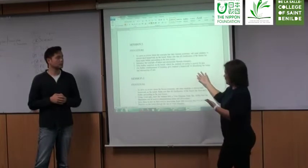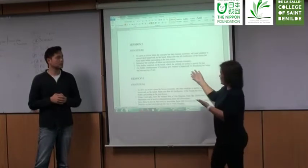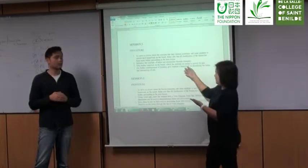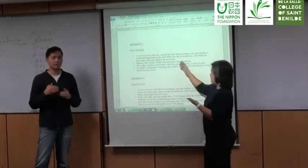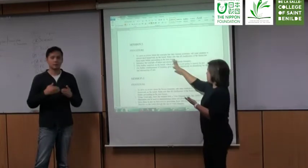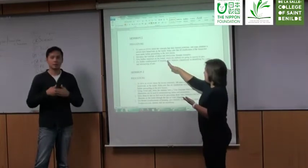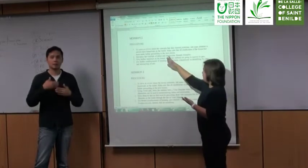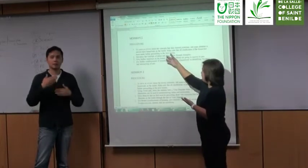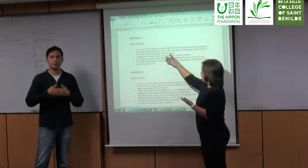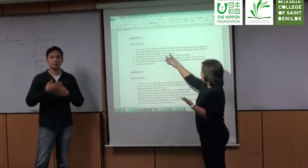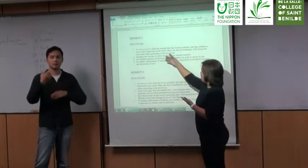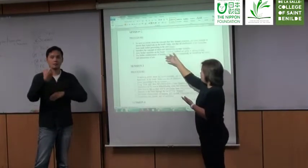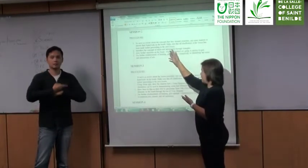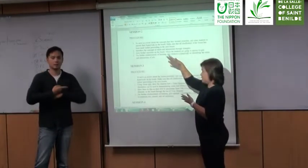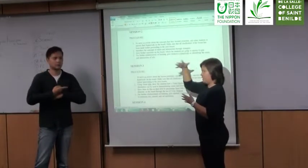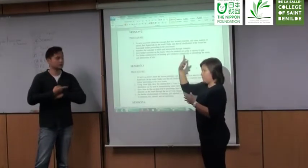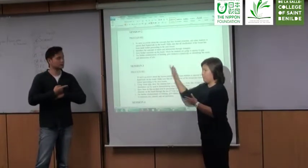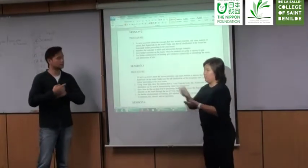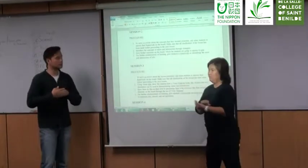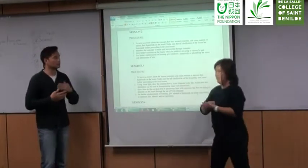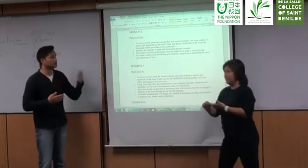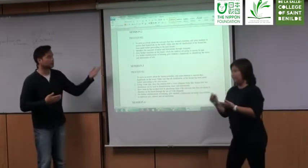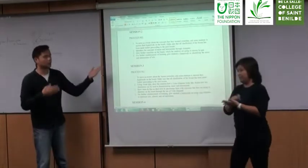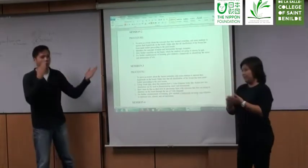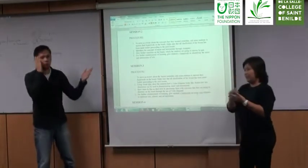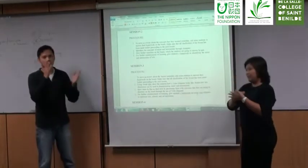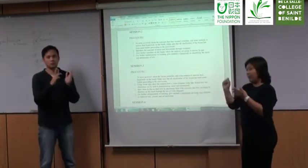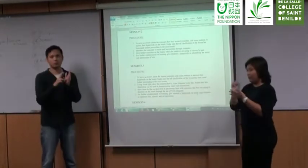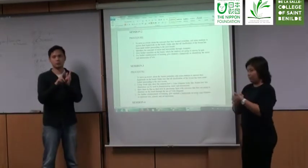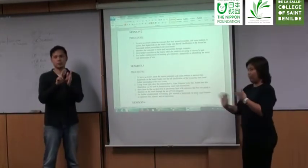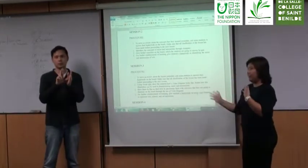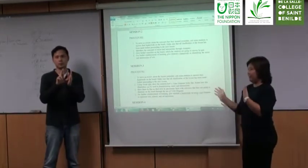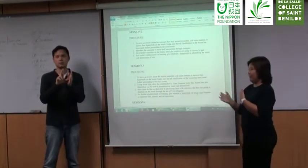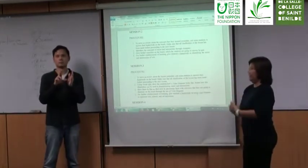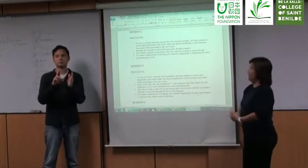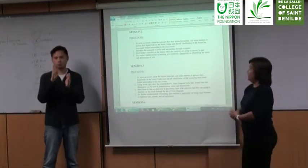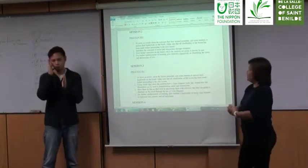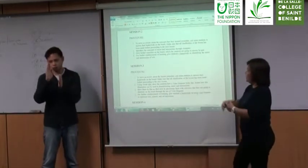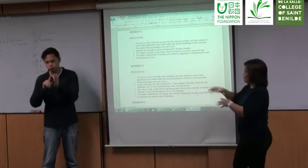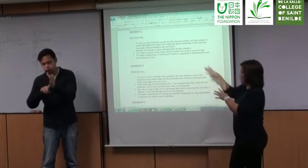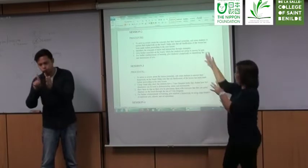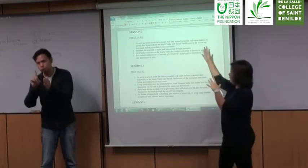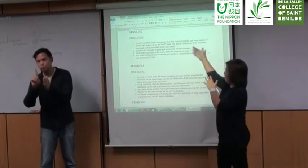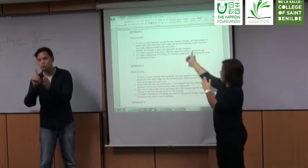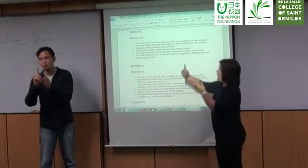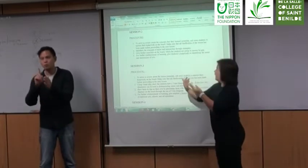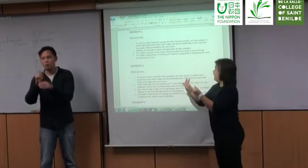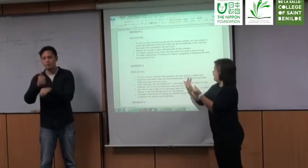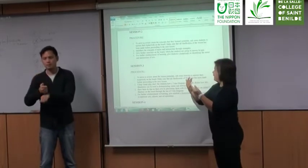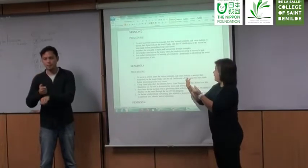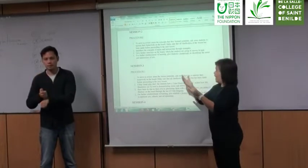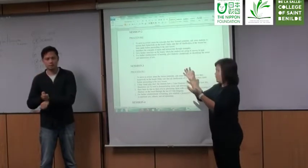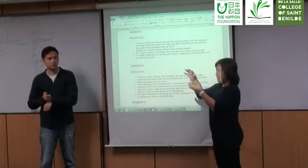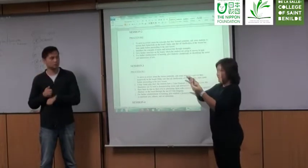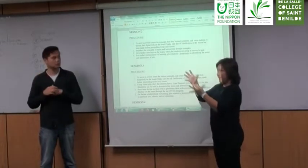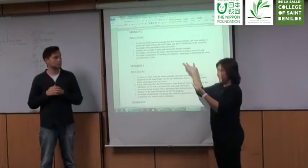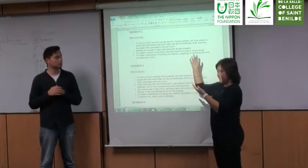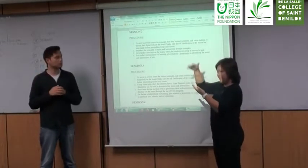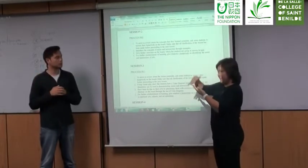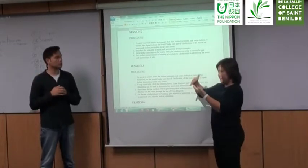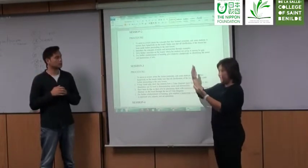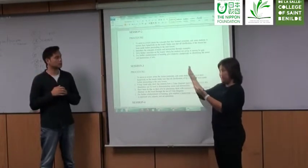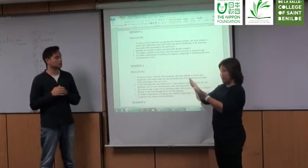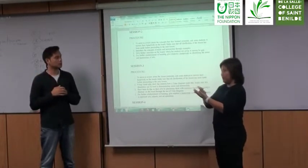so since it serves as a review of checking of homework, so after that, again, I will